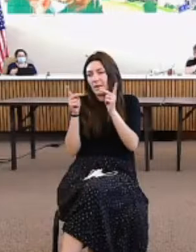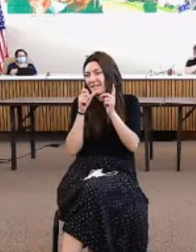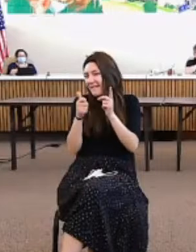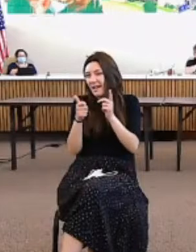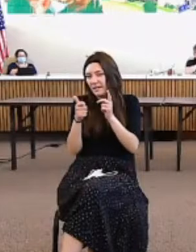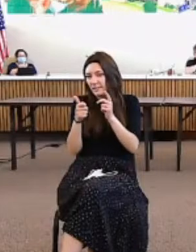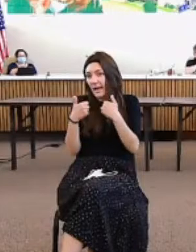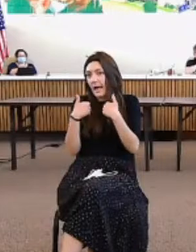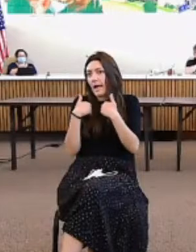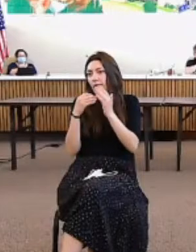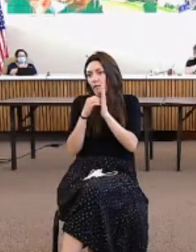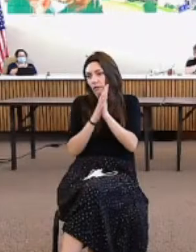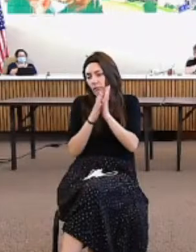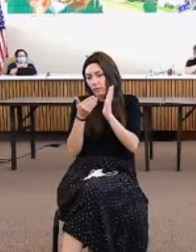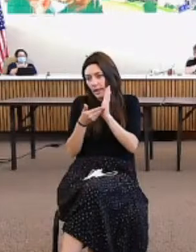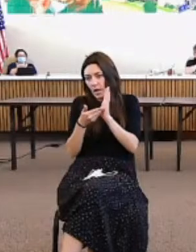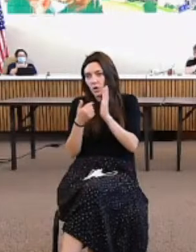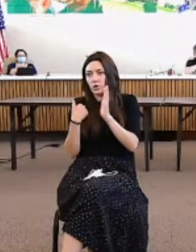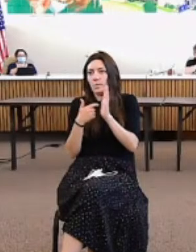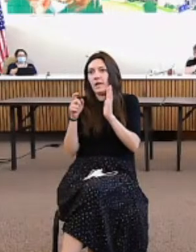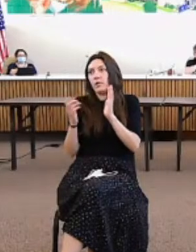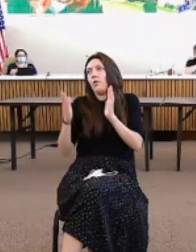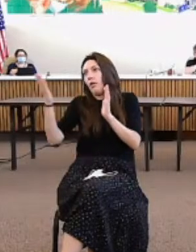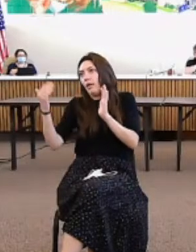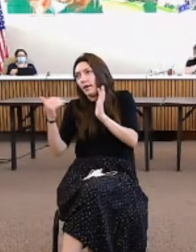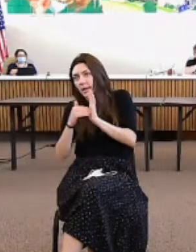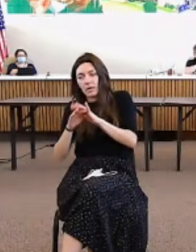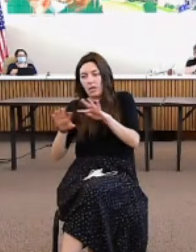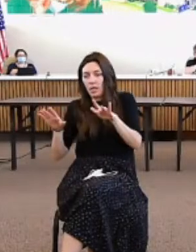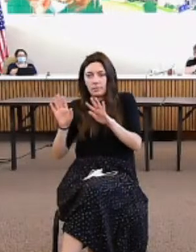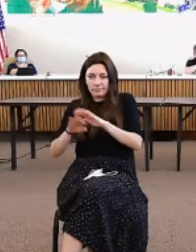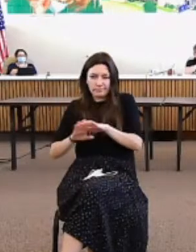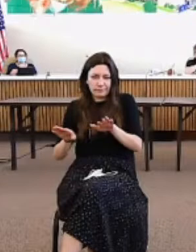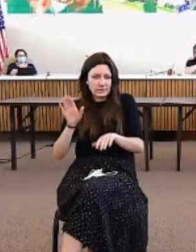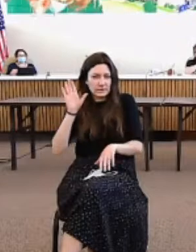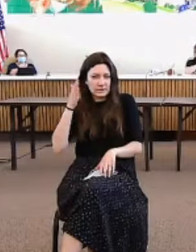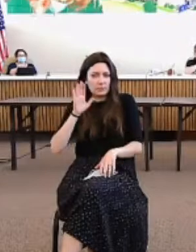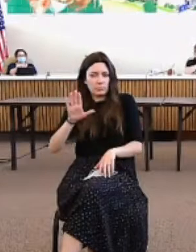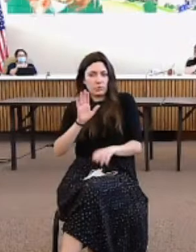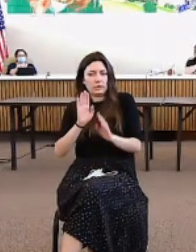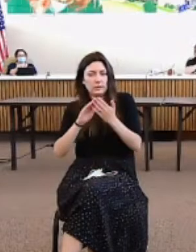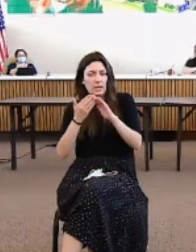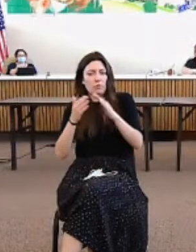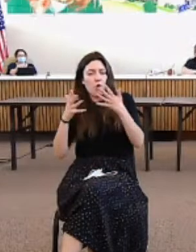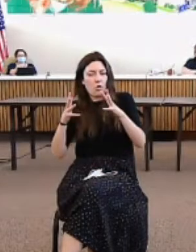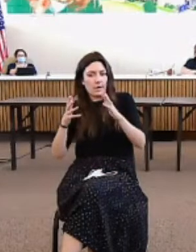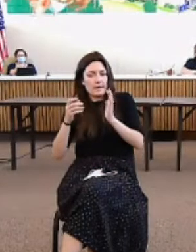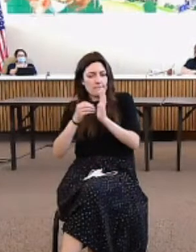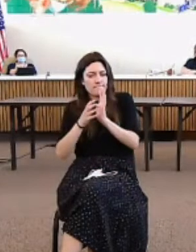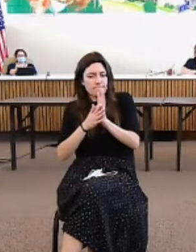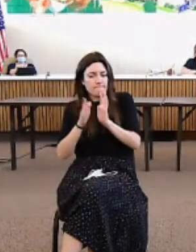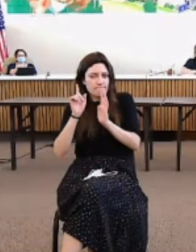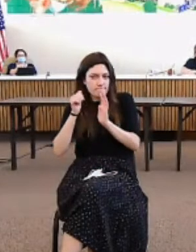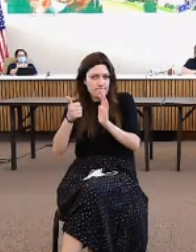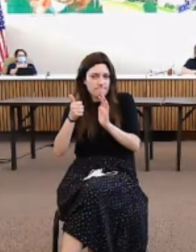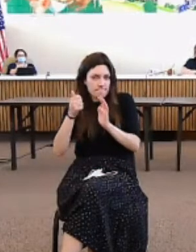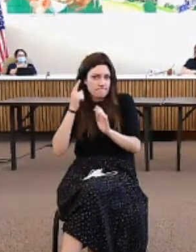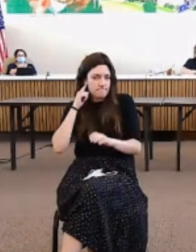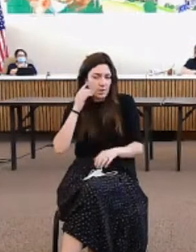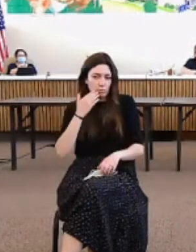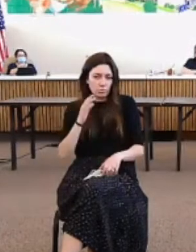go and obtain another use permit for offsite. And it sounds like that will not be the case here, and I appreciate the clarification. No problem. If